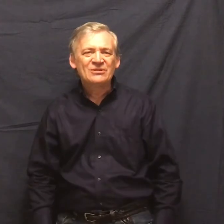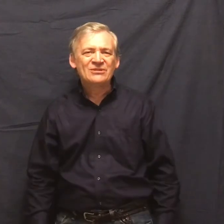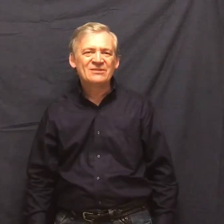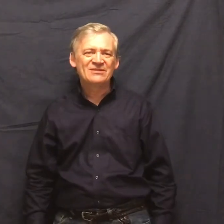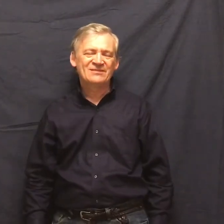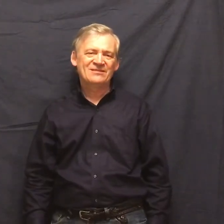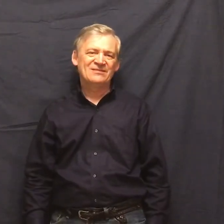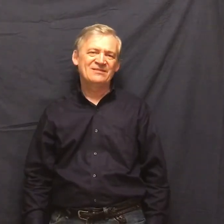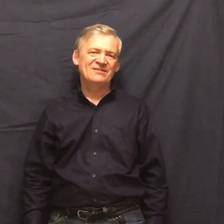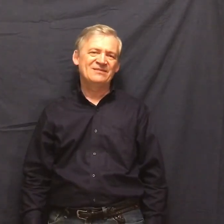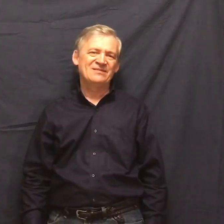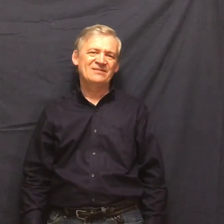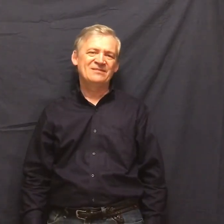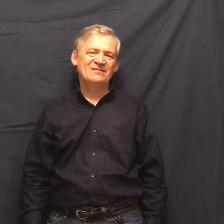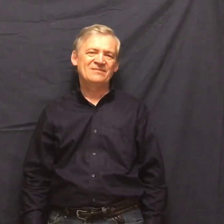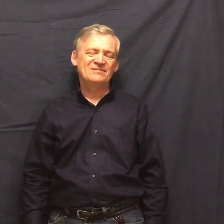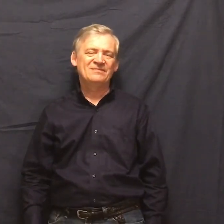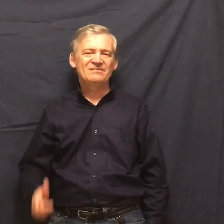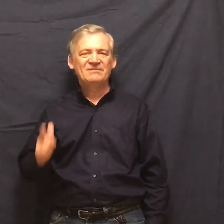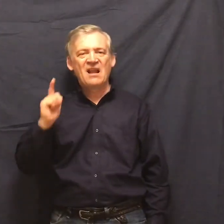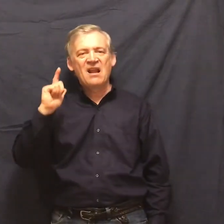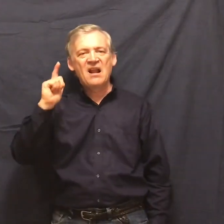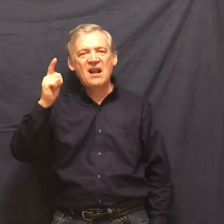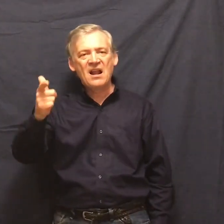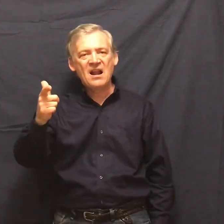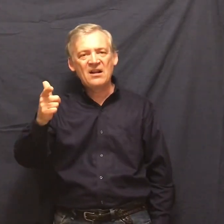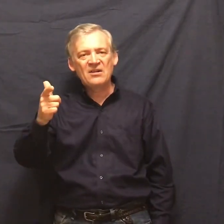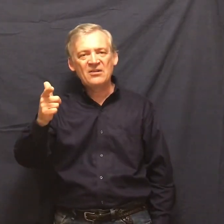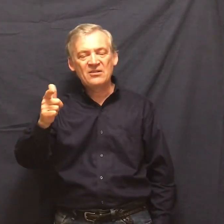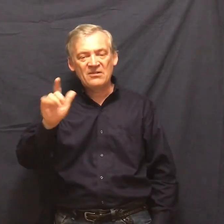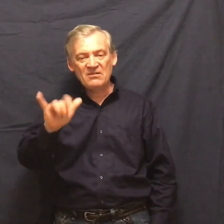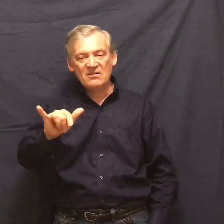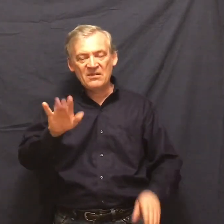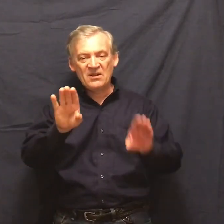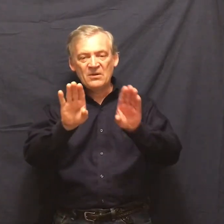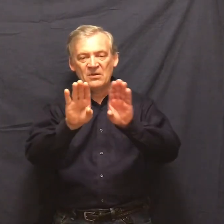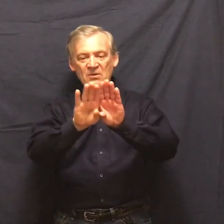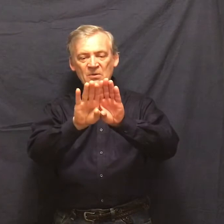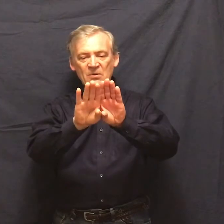After a moment, the ancient dog walked lamely in through the open door.